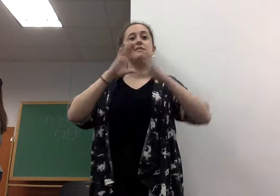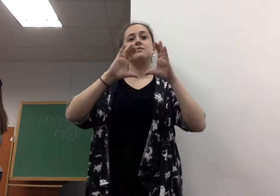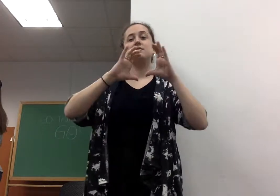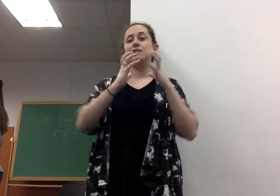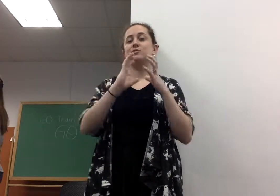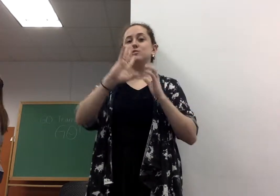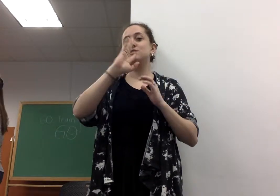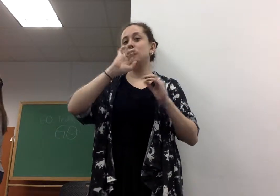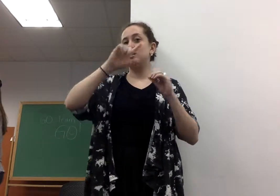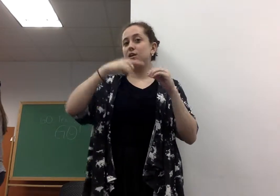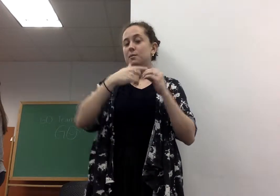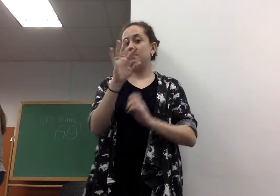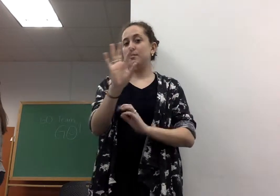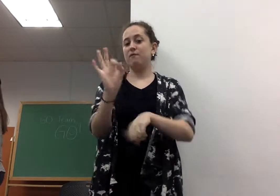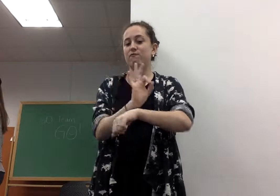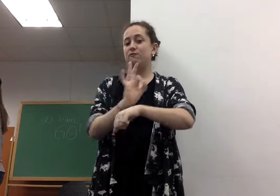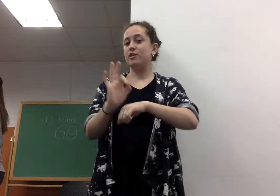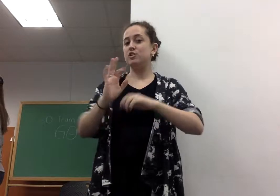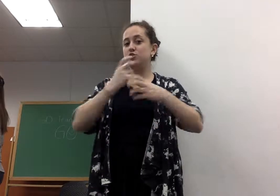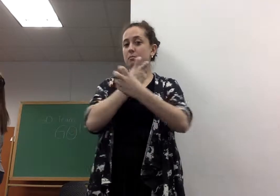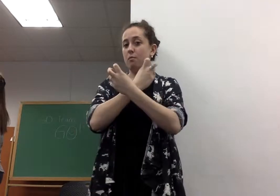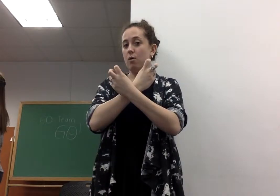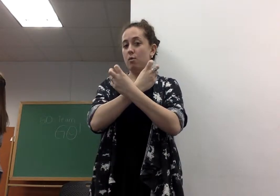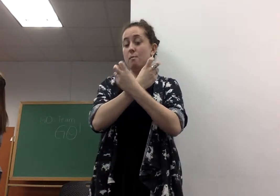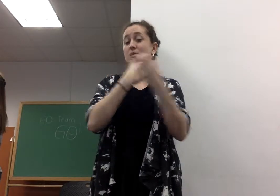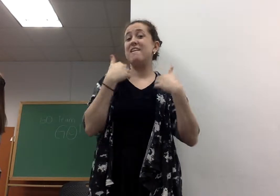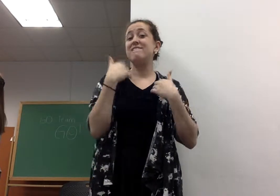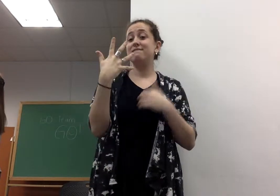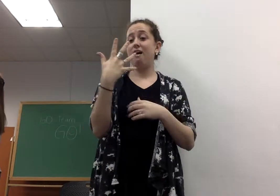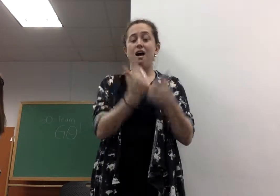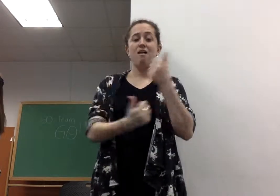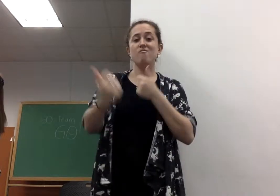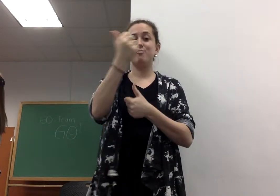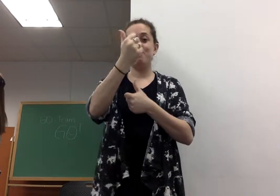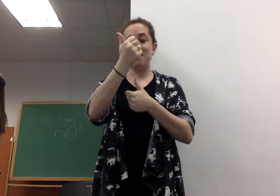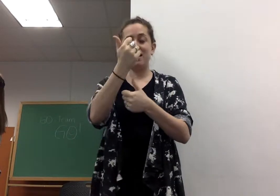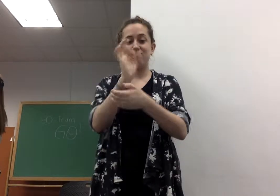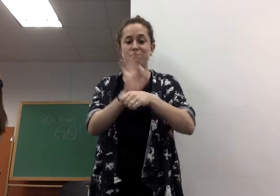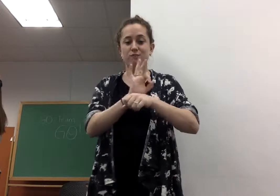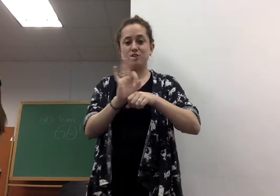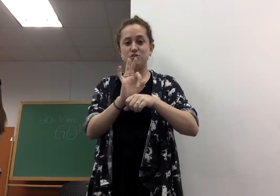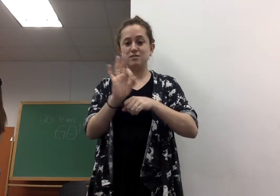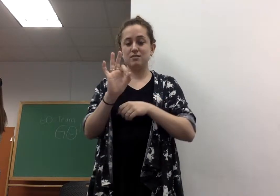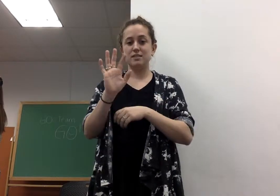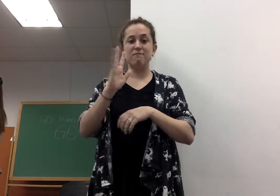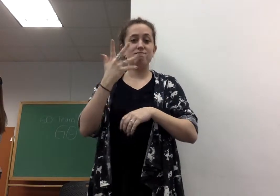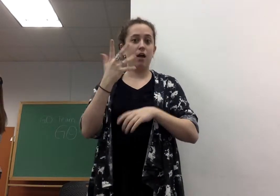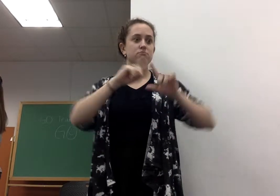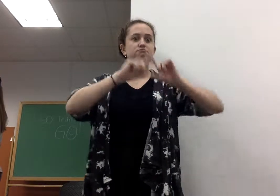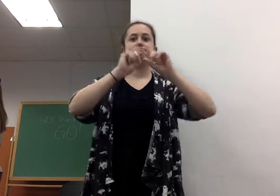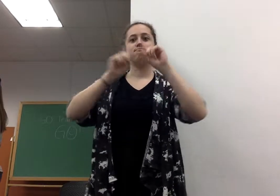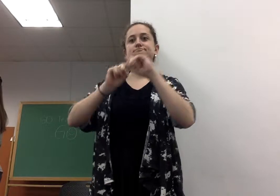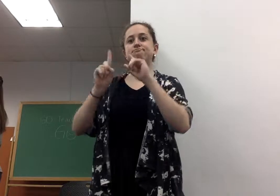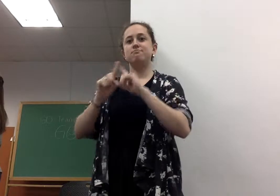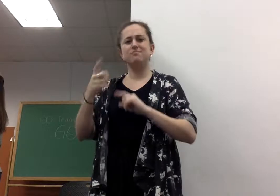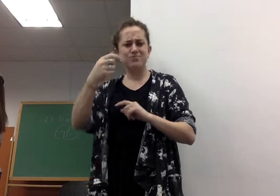bone has 5 main functions. There are 5 things that your skeletal system does for your body. Do you remember this discussion? Can you